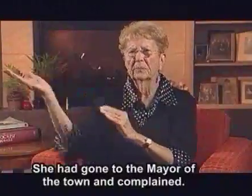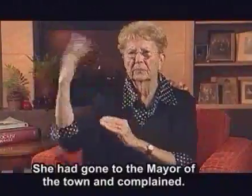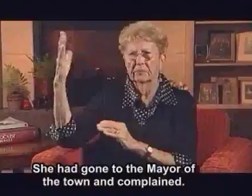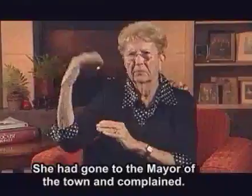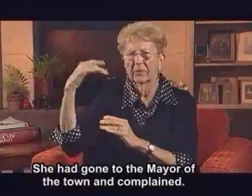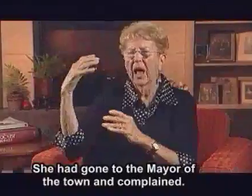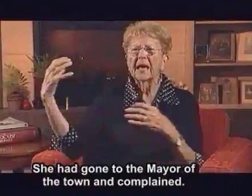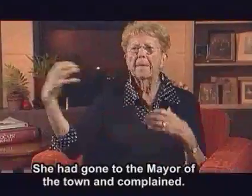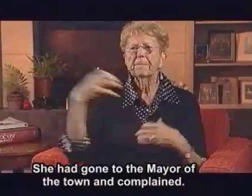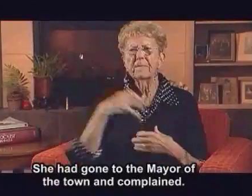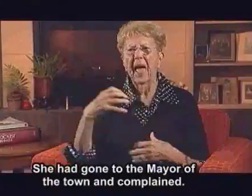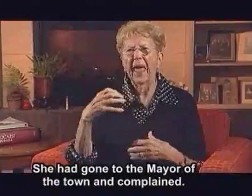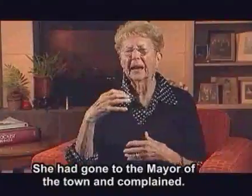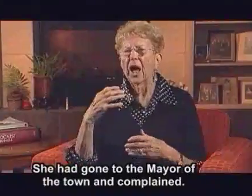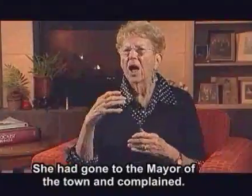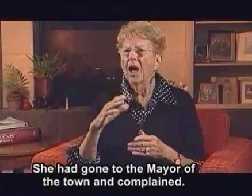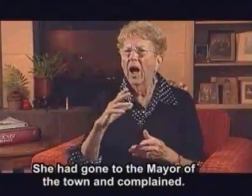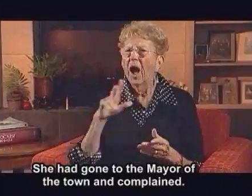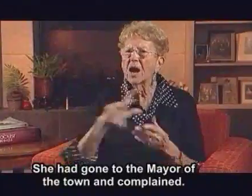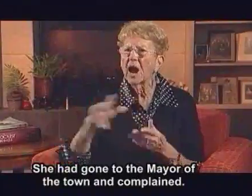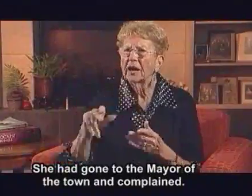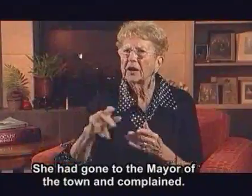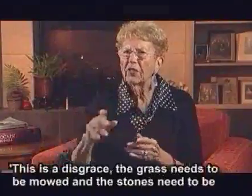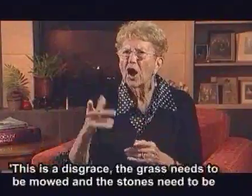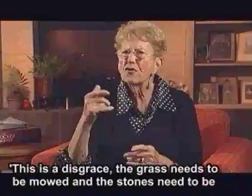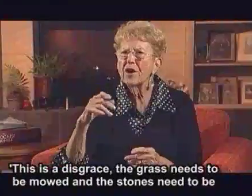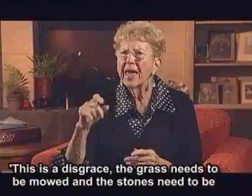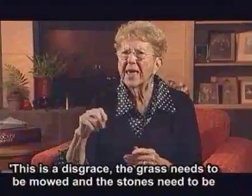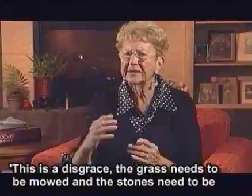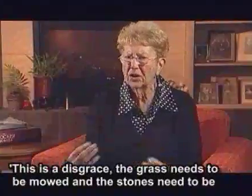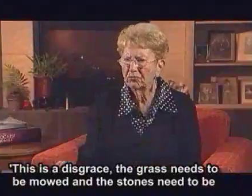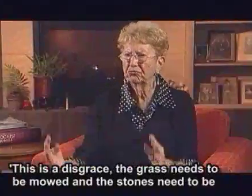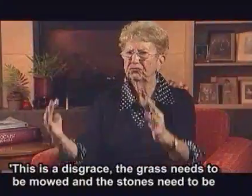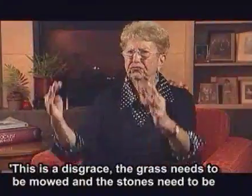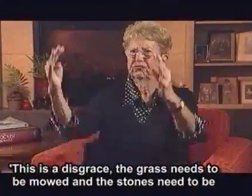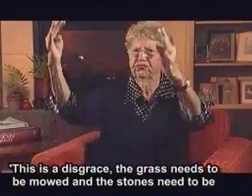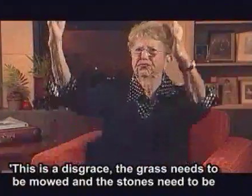She'd gone to the mayor of the town and complained. "This is a disgrace.